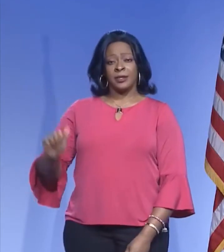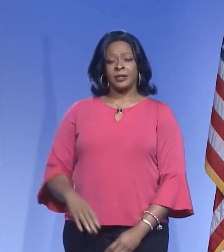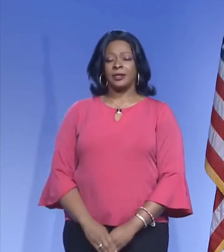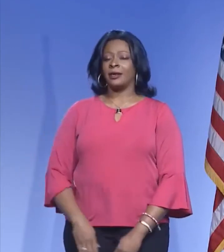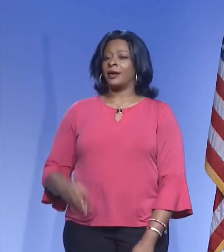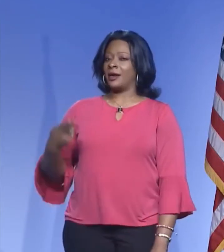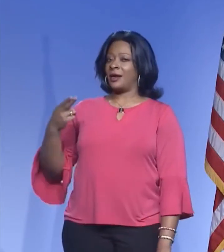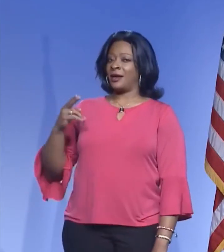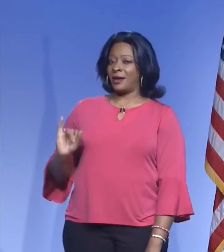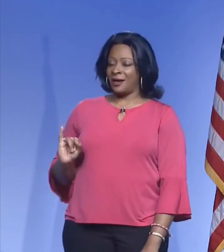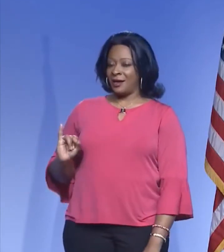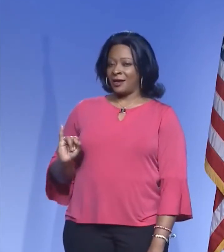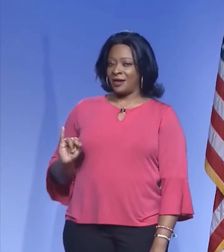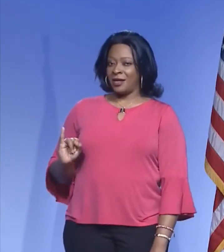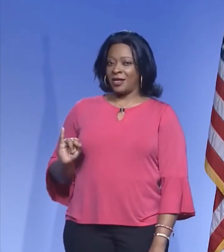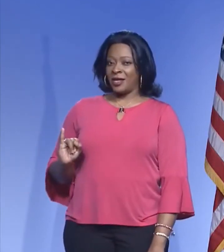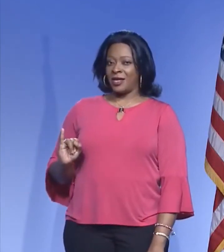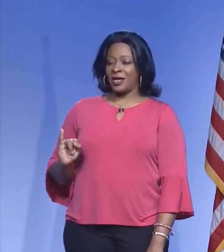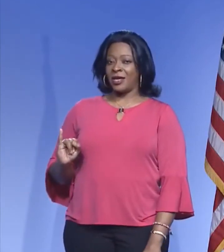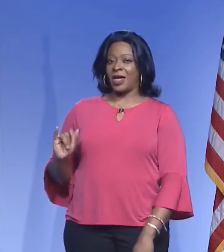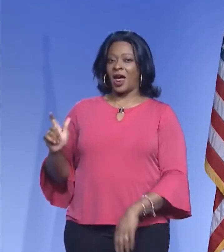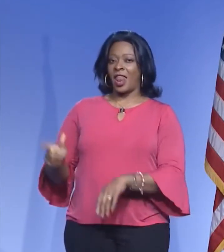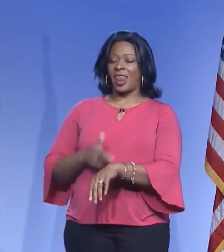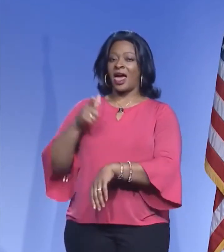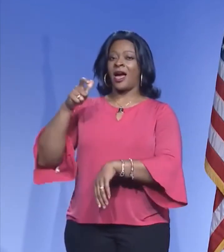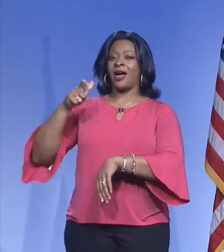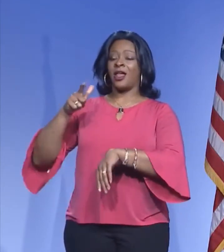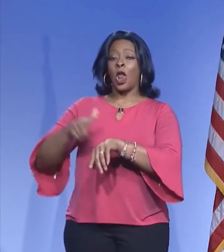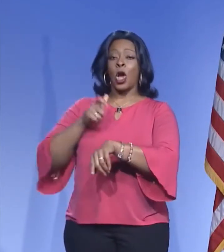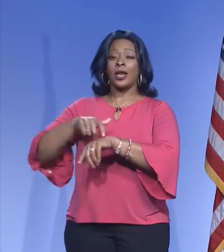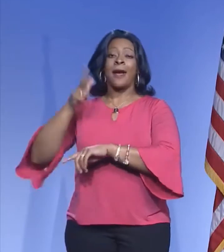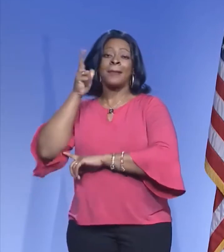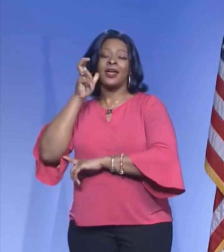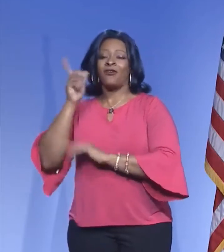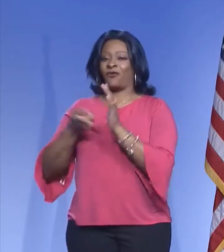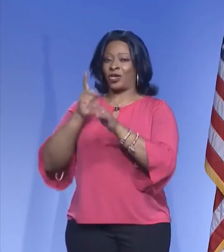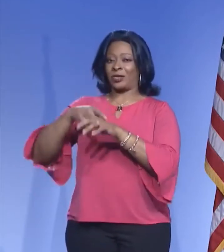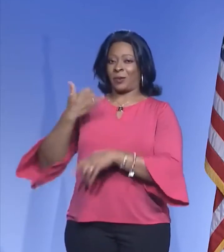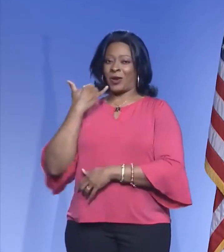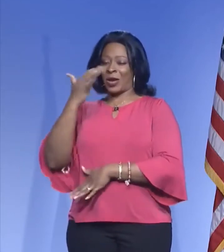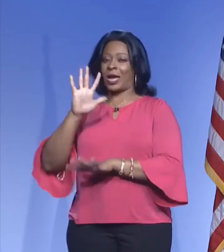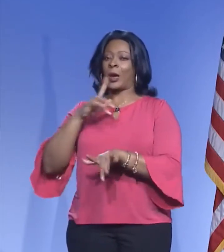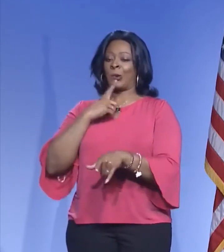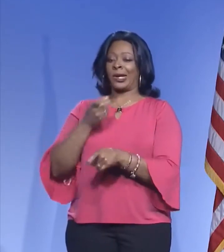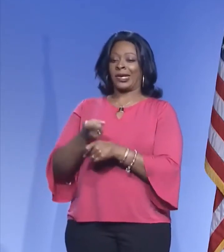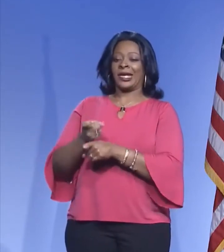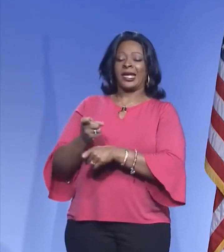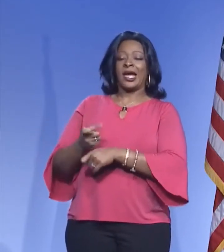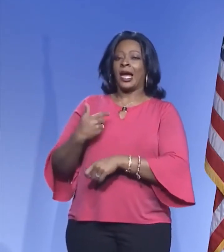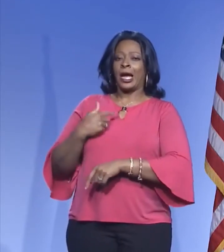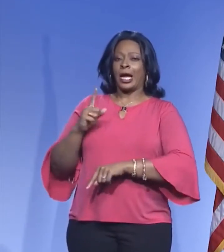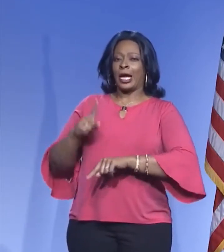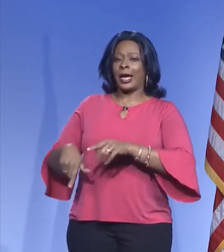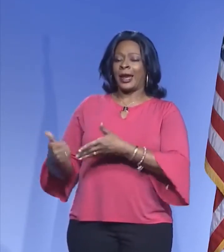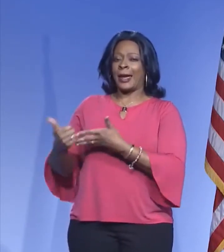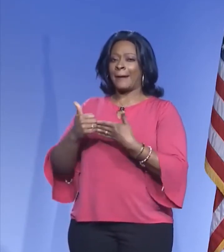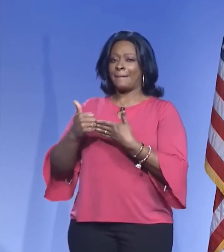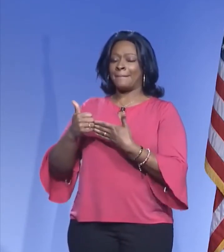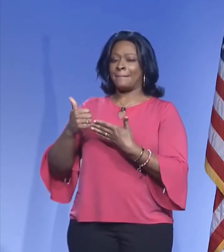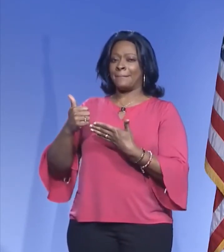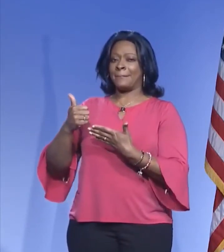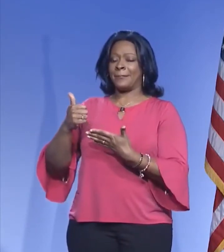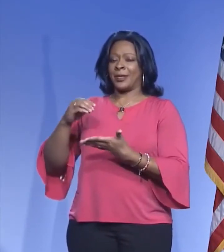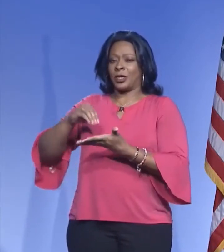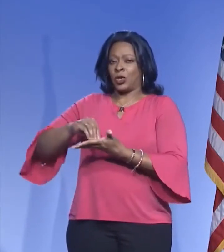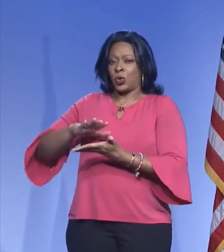Hi, long-time listener, first-time caller. All kidding aside, I couldn't help but note that